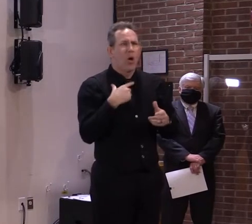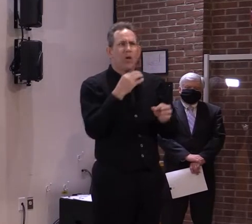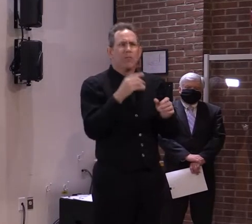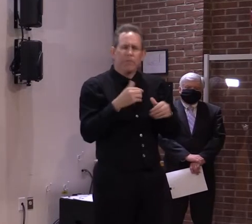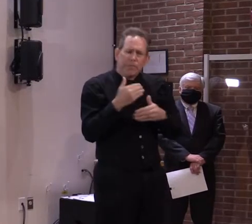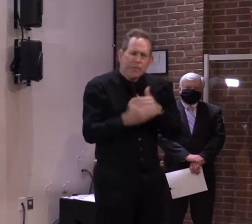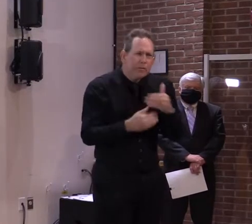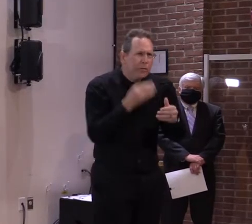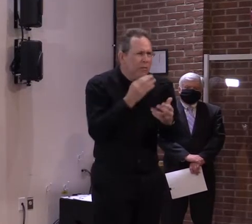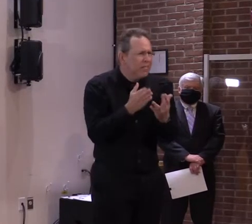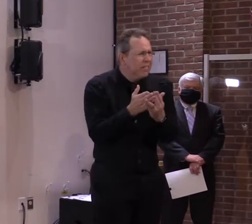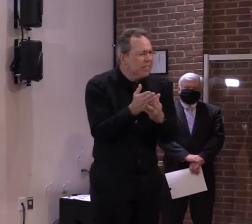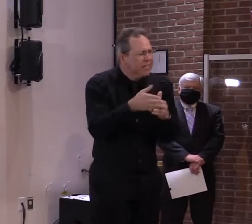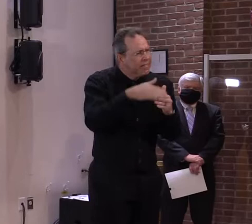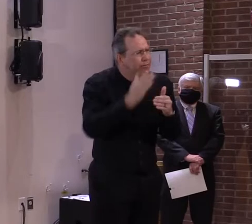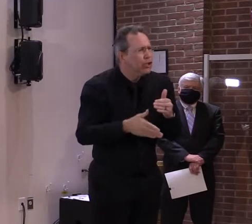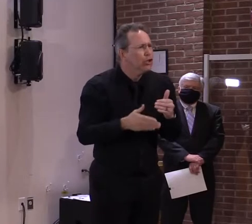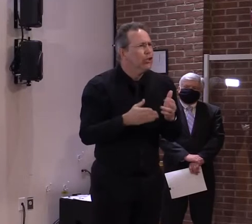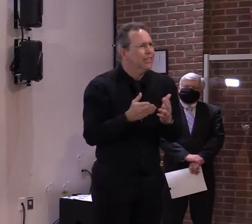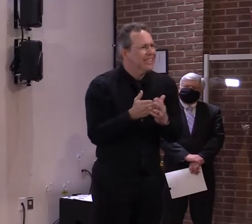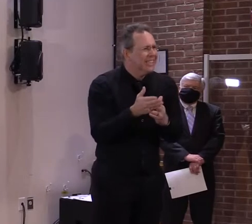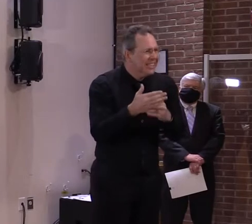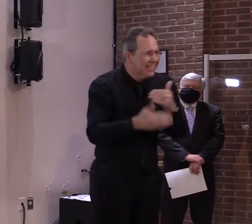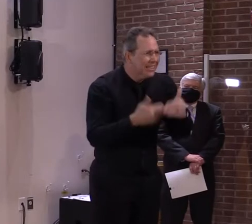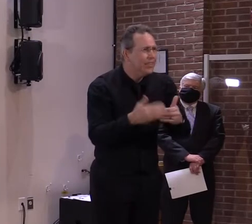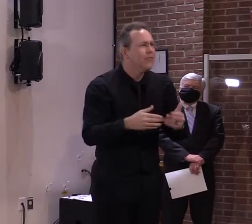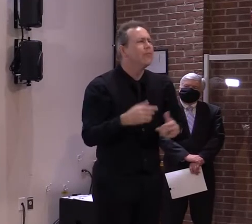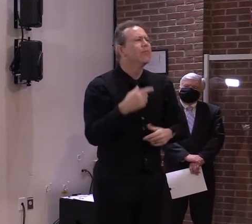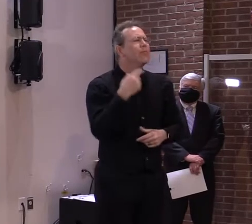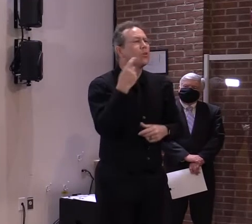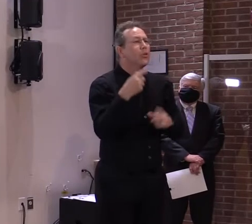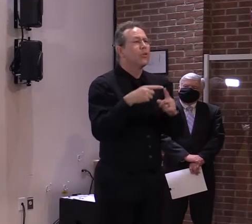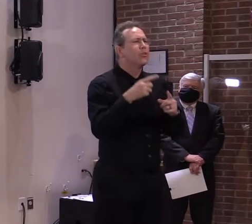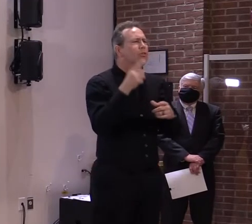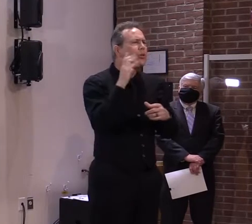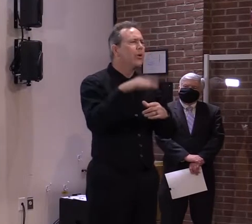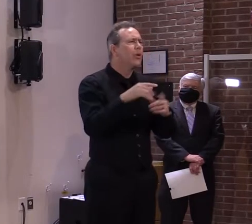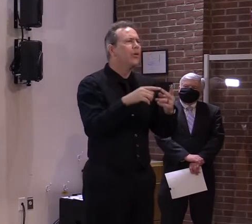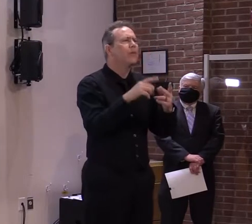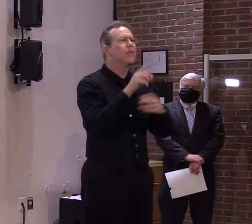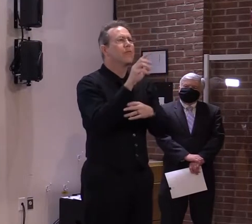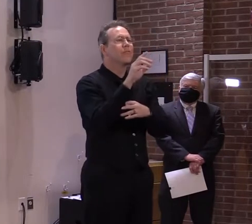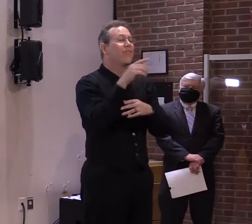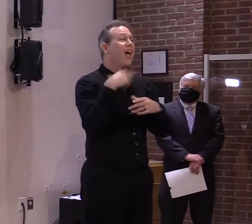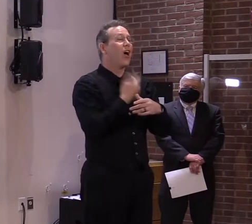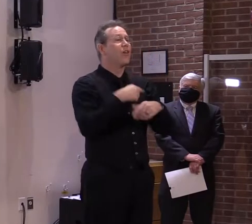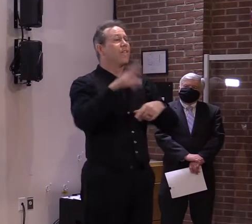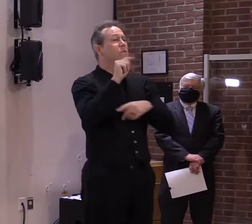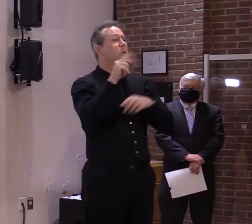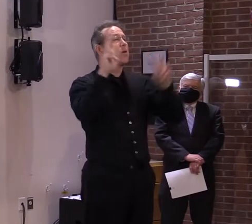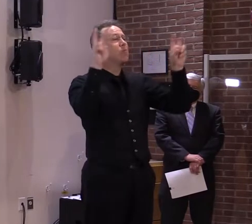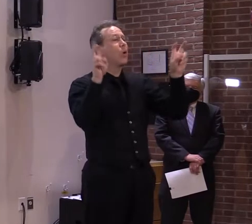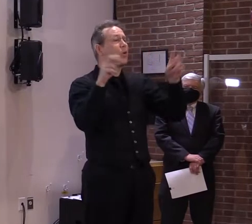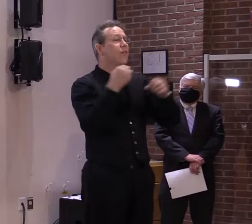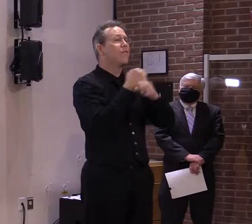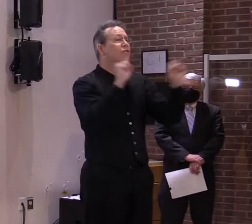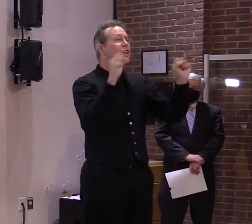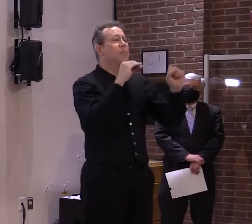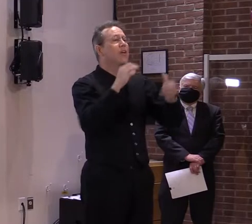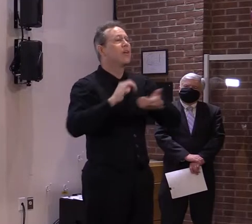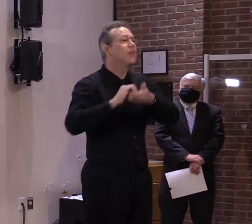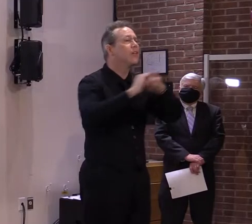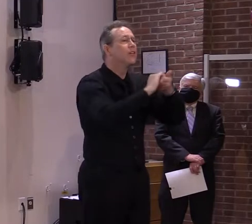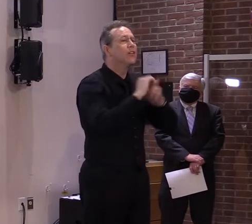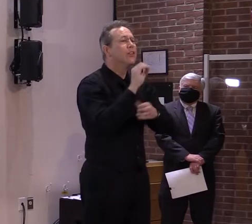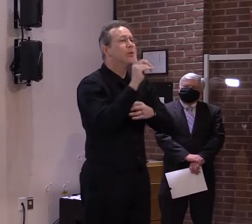and unity, comes to mind. These principles are at the core of who we are, and